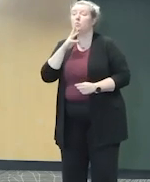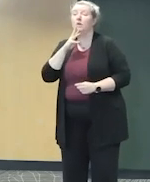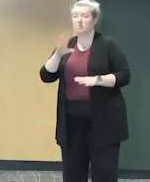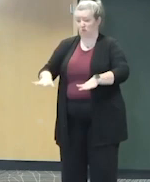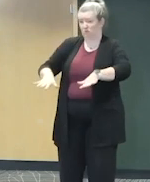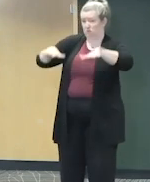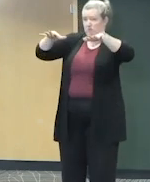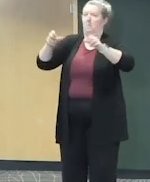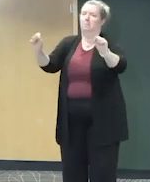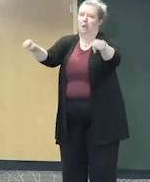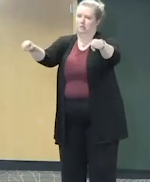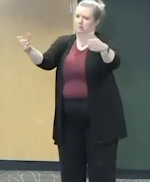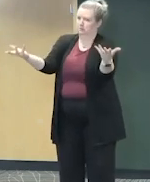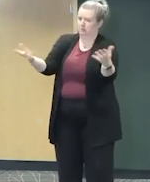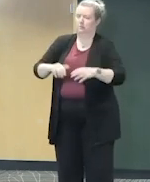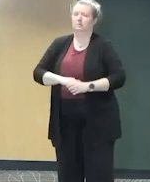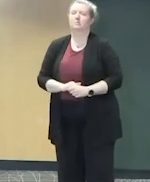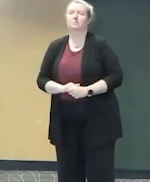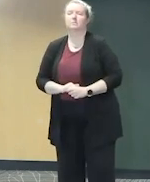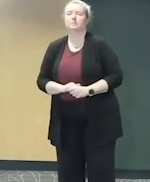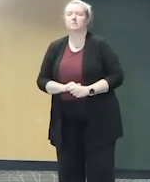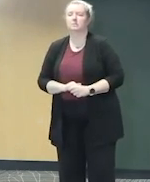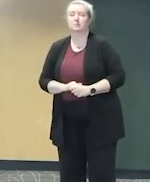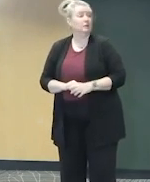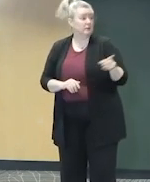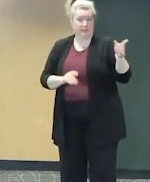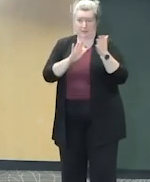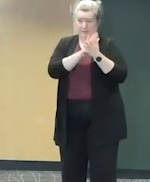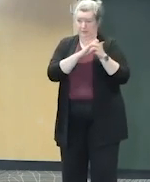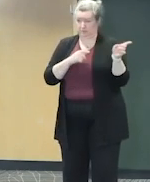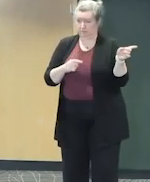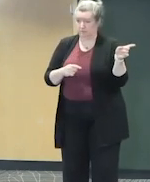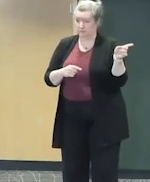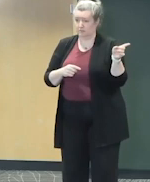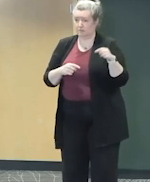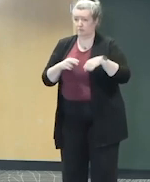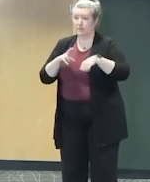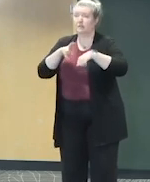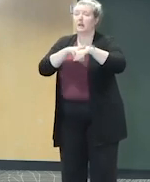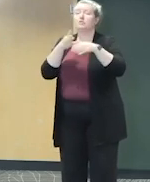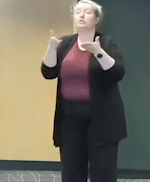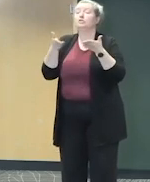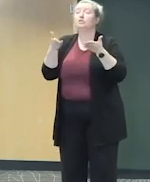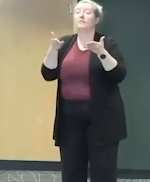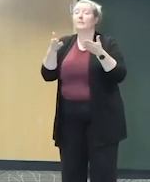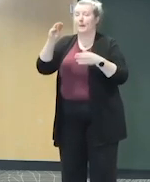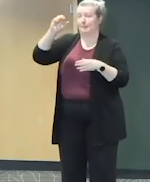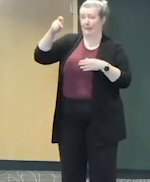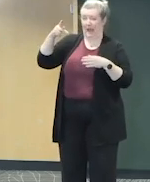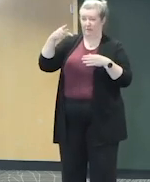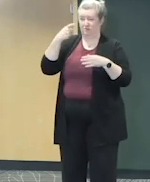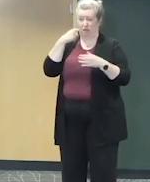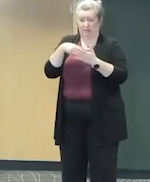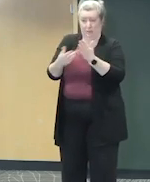normally bring this with me, but this is the National Weather Service map as of this morning. And the blue is going